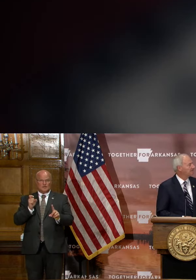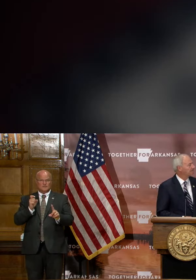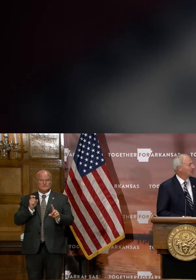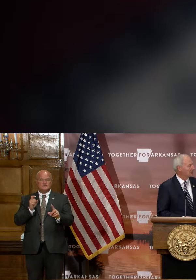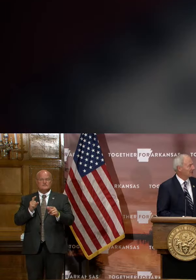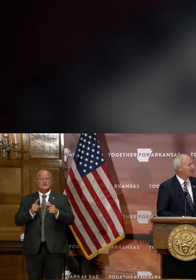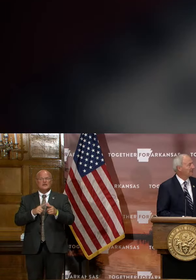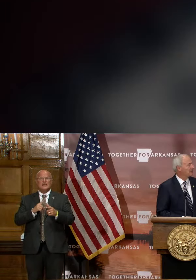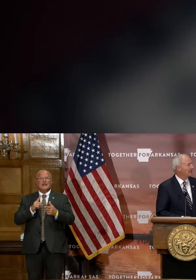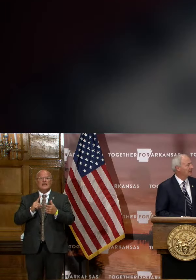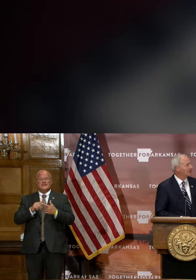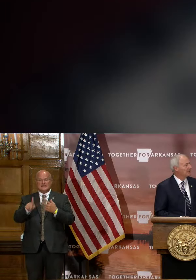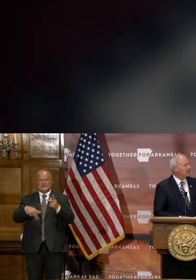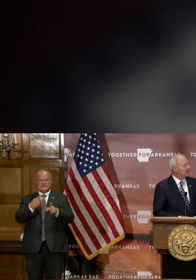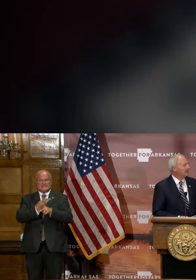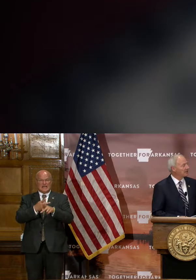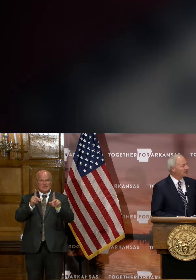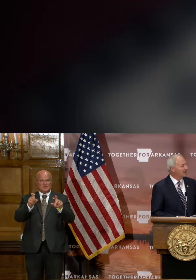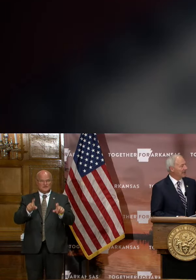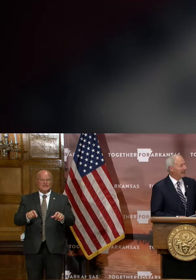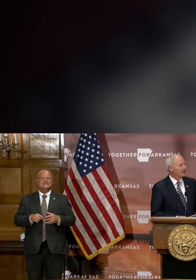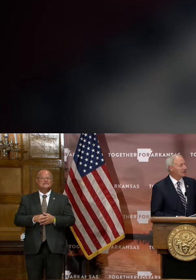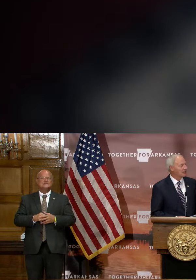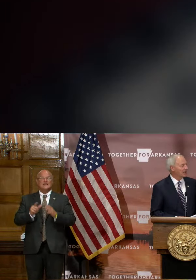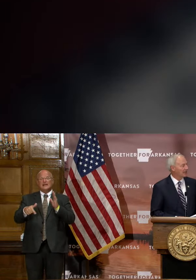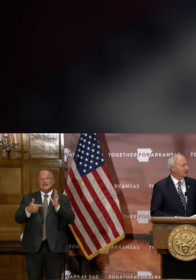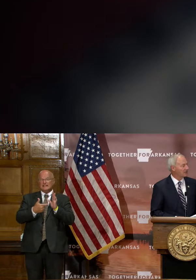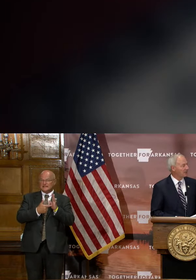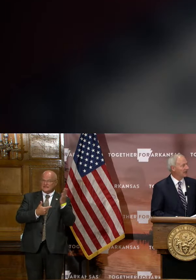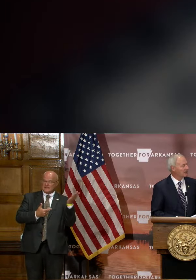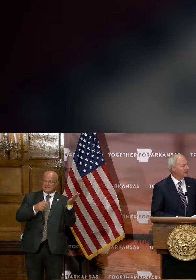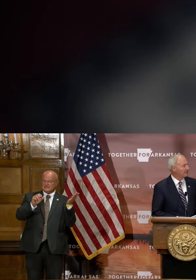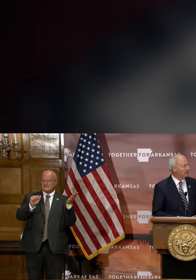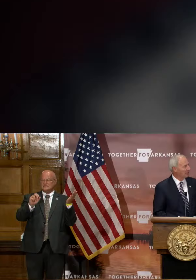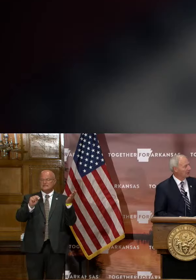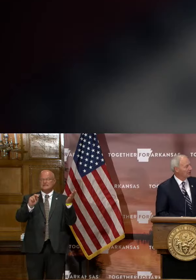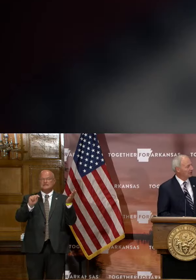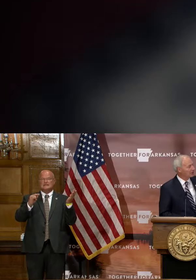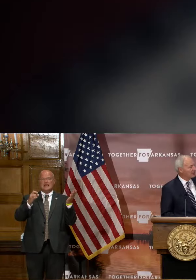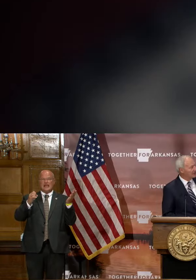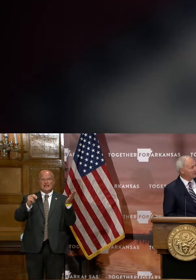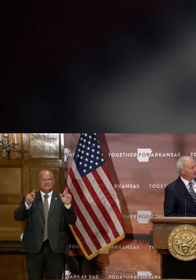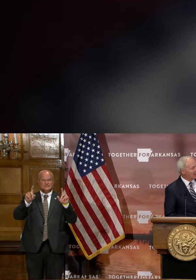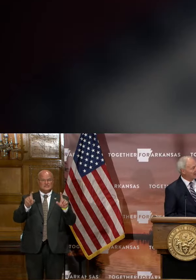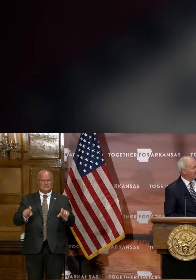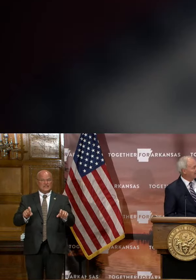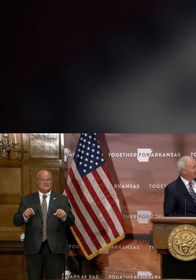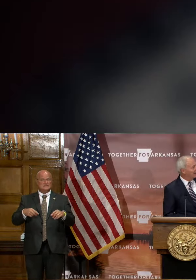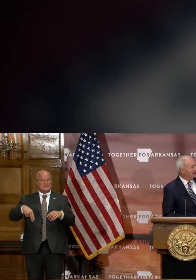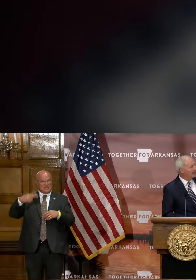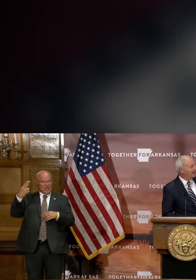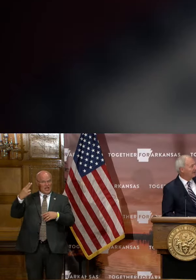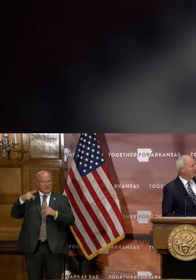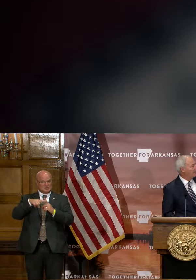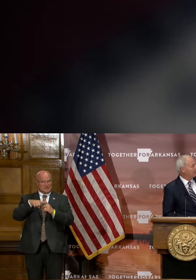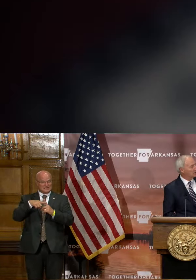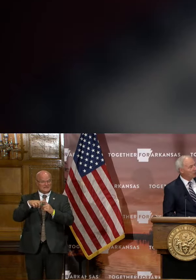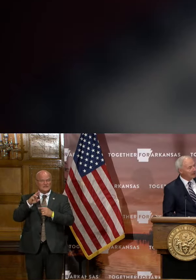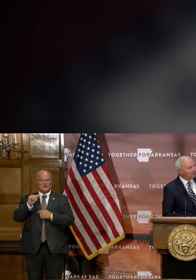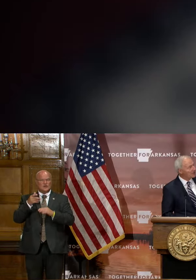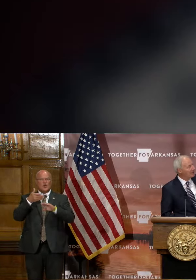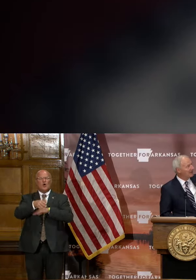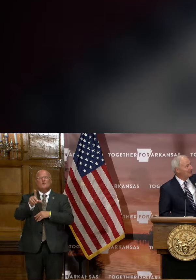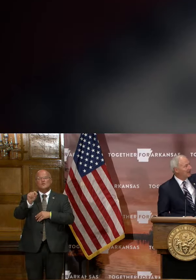And then, the type of test. This is the antigen test. The positivity rate you can see is much higher, up